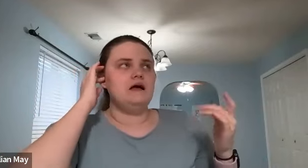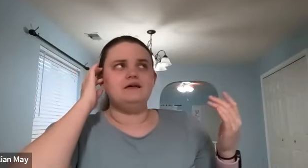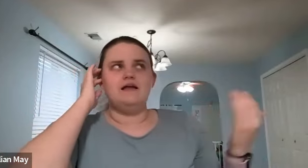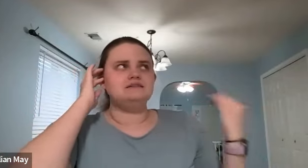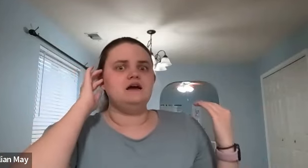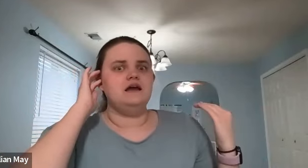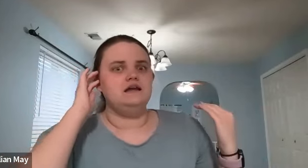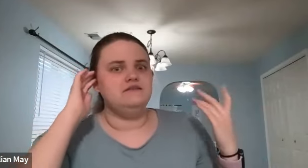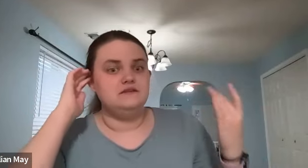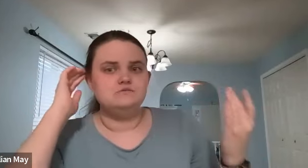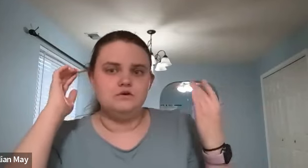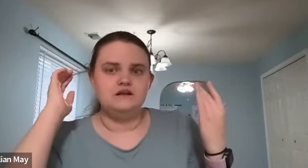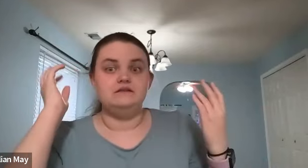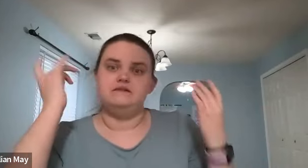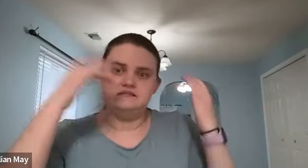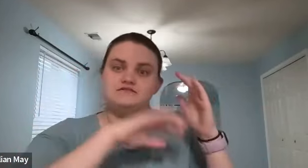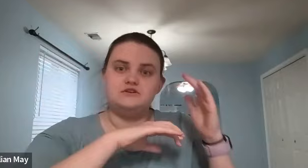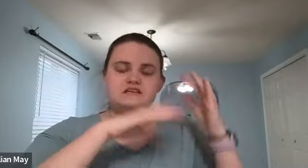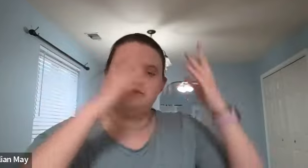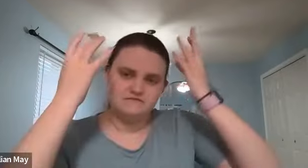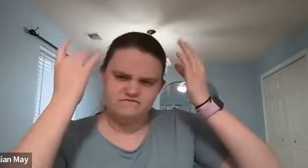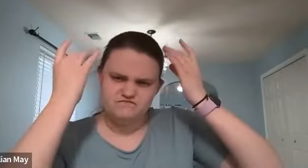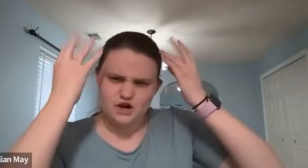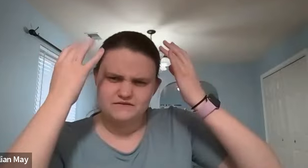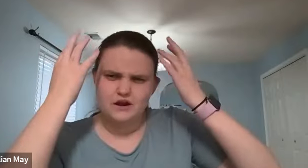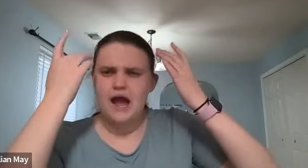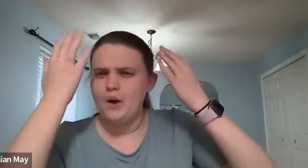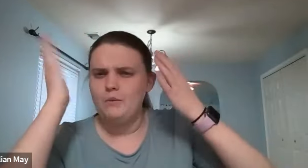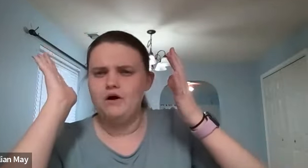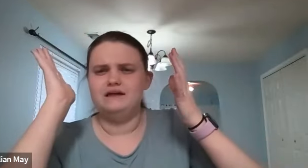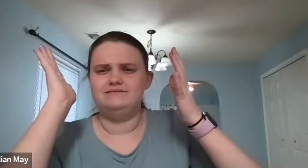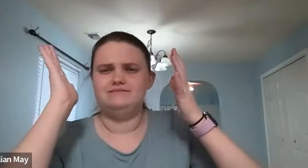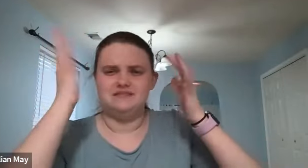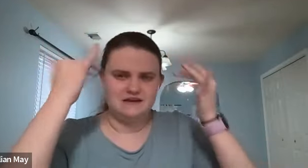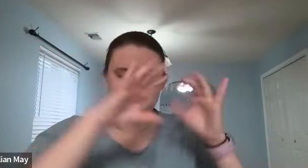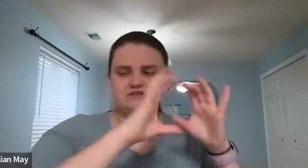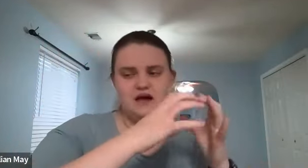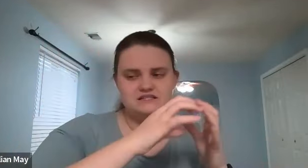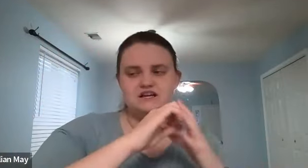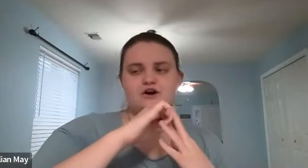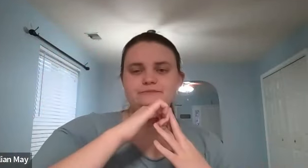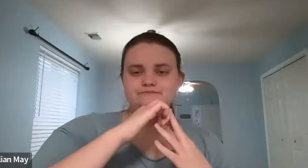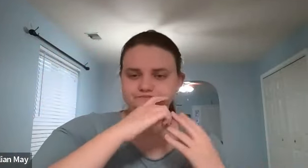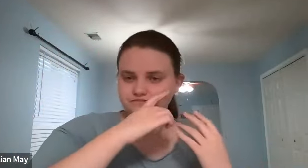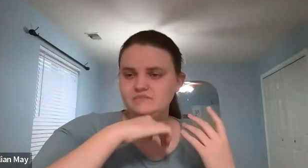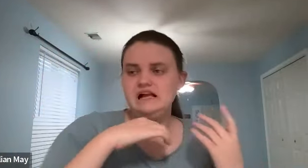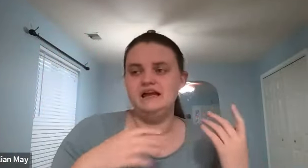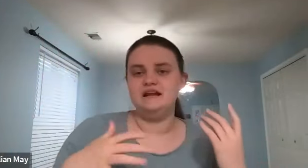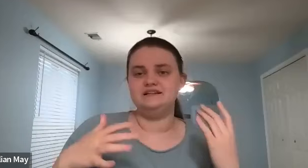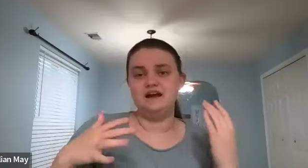like last night and then this morning and then this afternoon, because I've been trying to figure out how I want this afternoon's class to go. And I kind